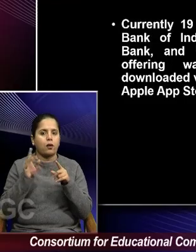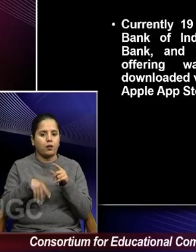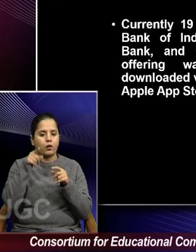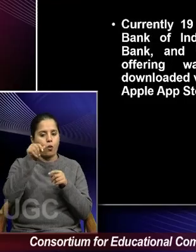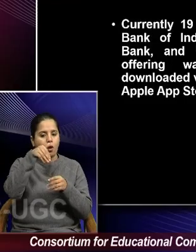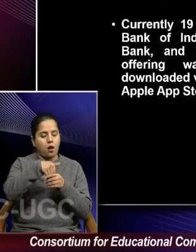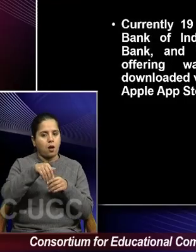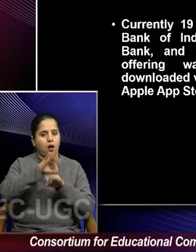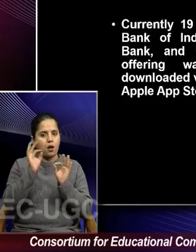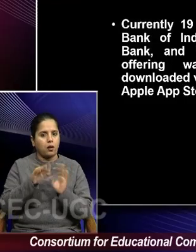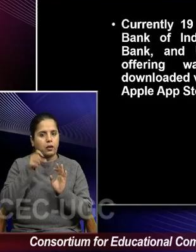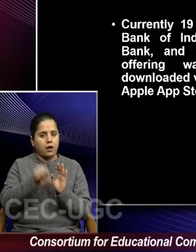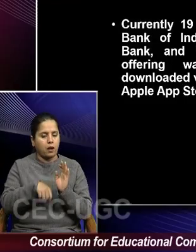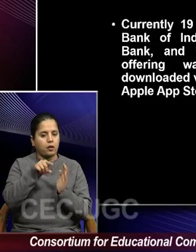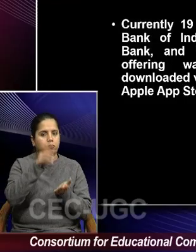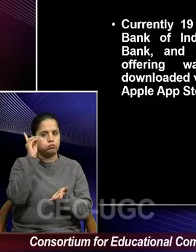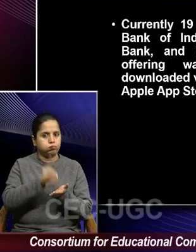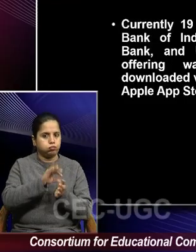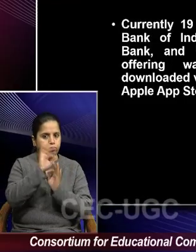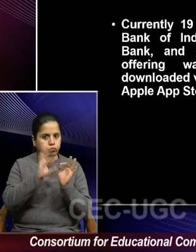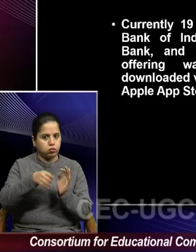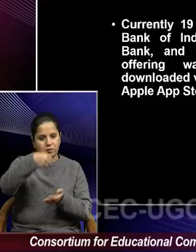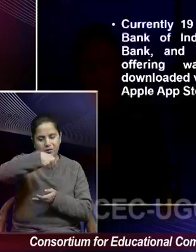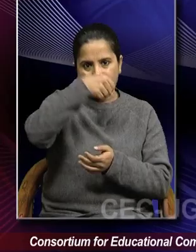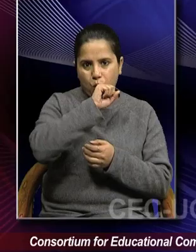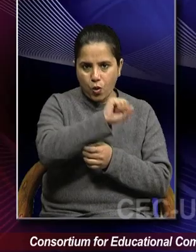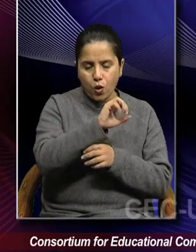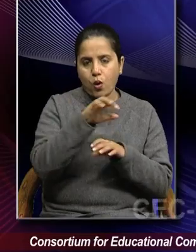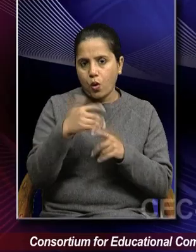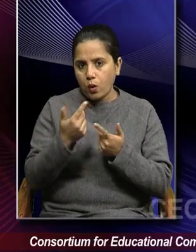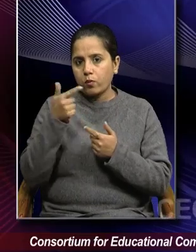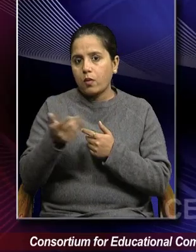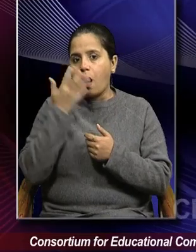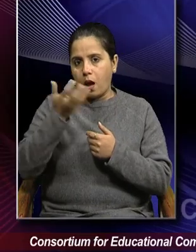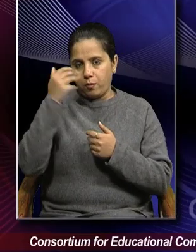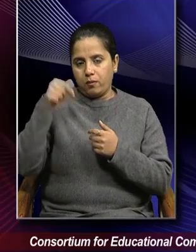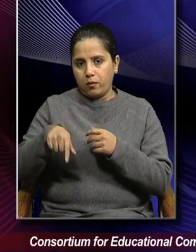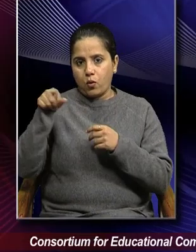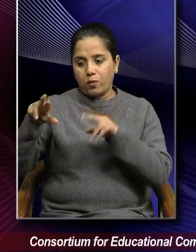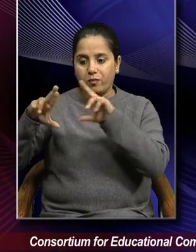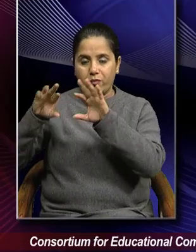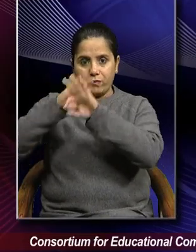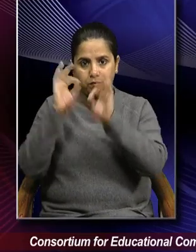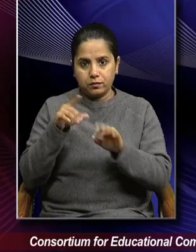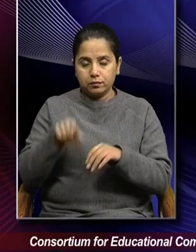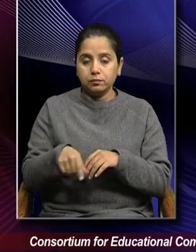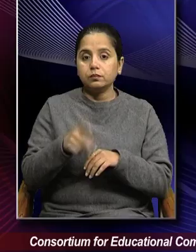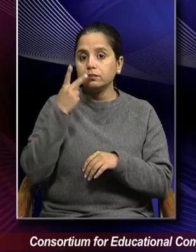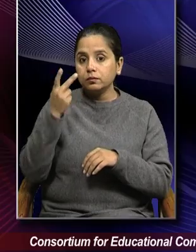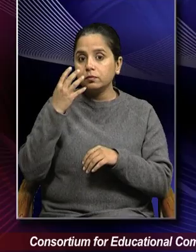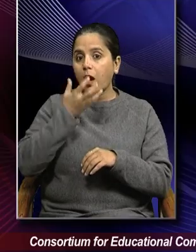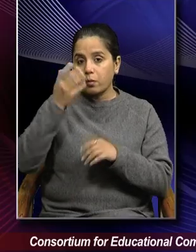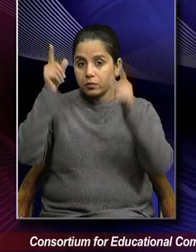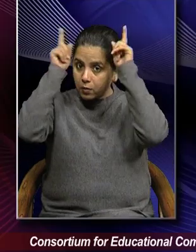be downloaded either via Google Play Store or by Apple App Store. Even in the iOS also it is